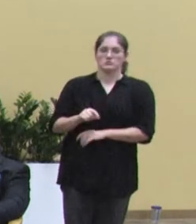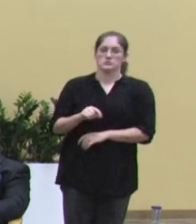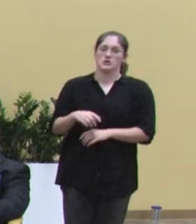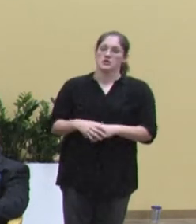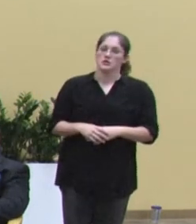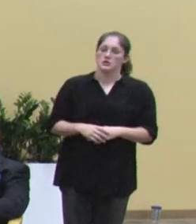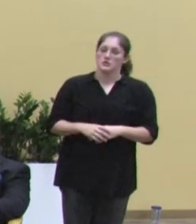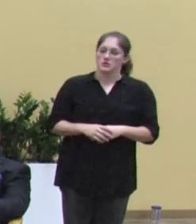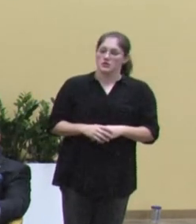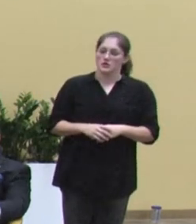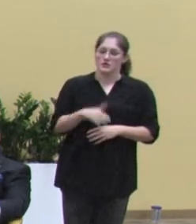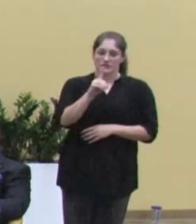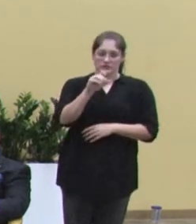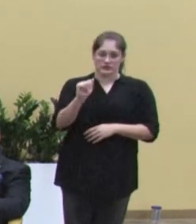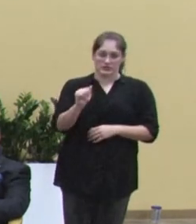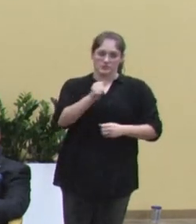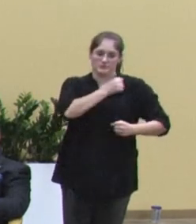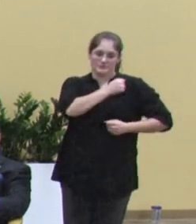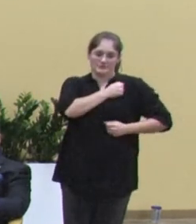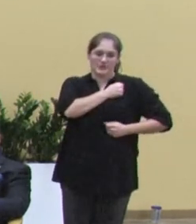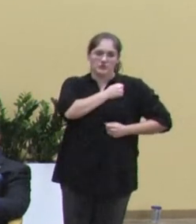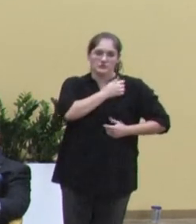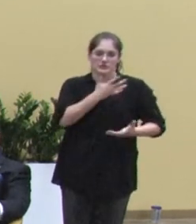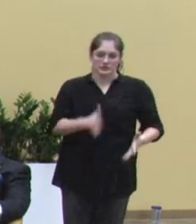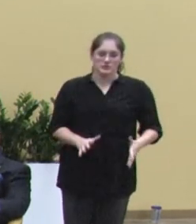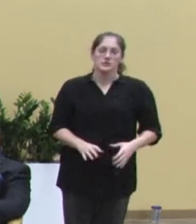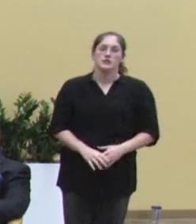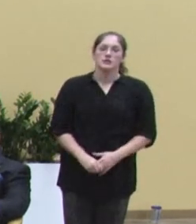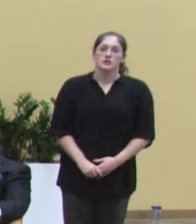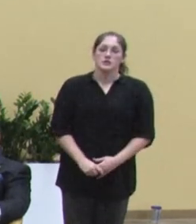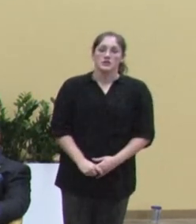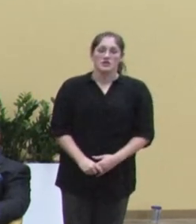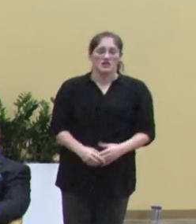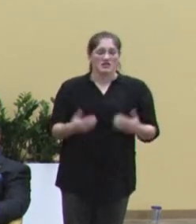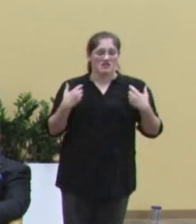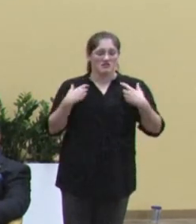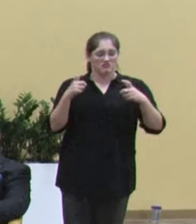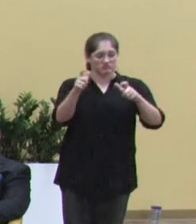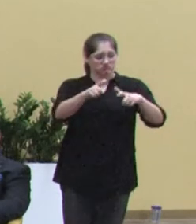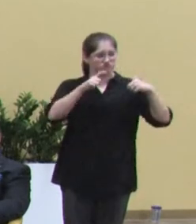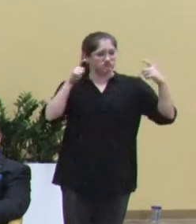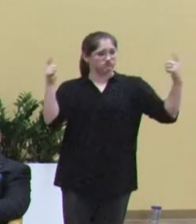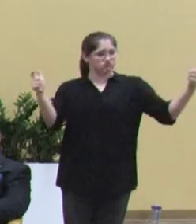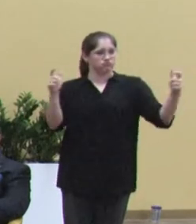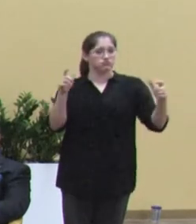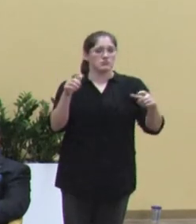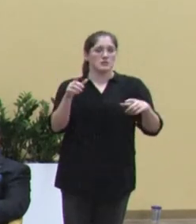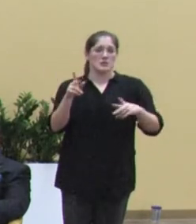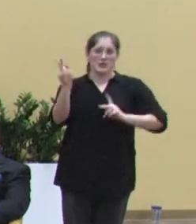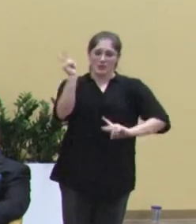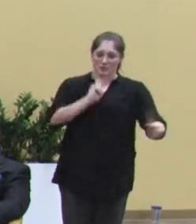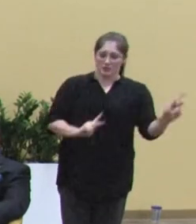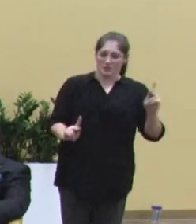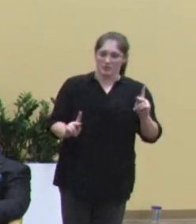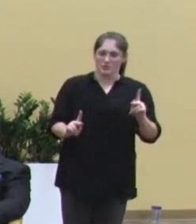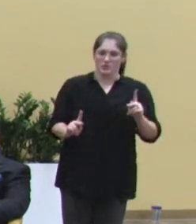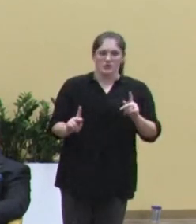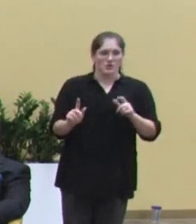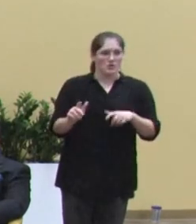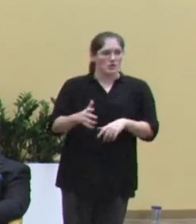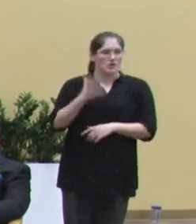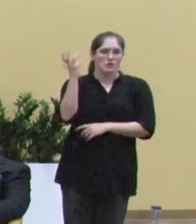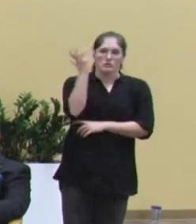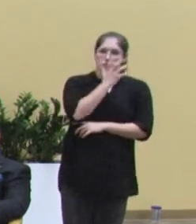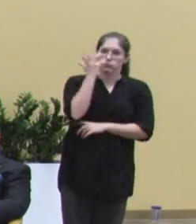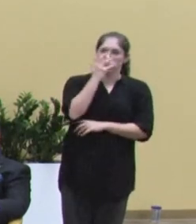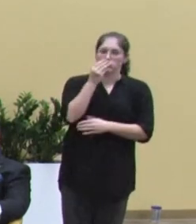Let these folks know that you have an entire population of people with incredible purchasing power out